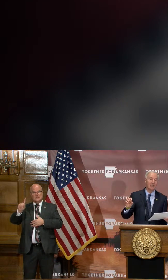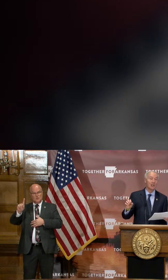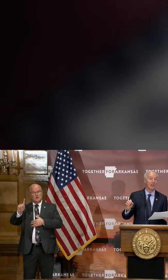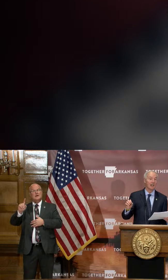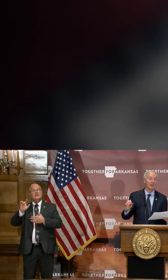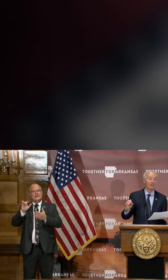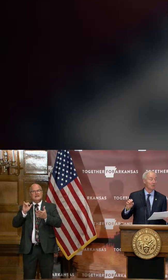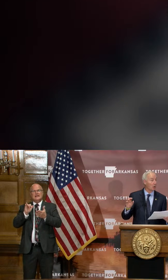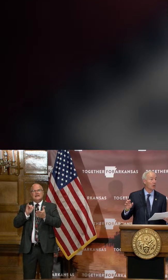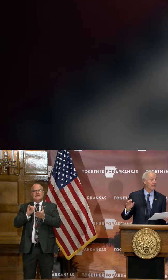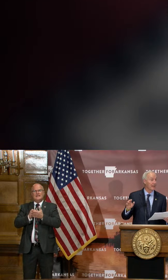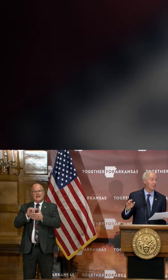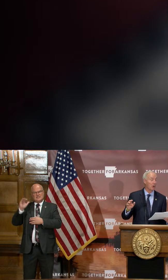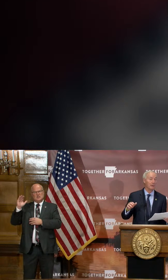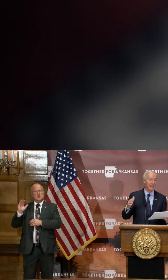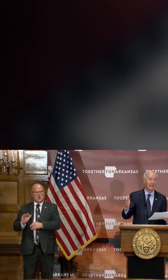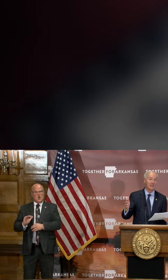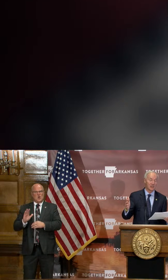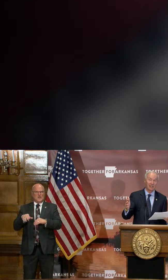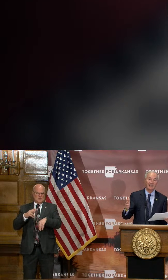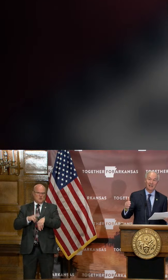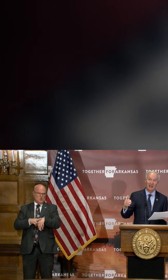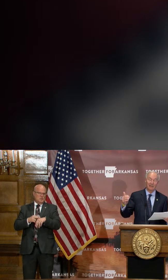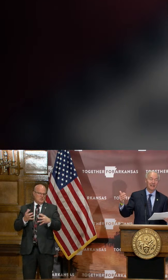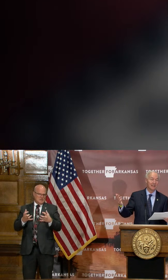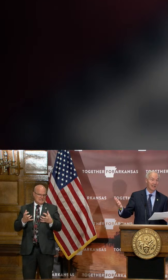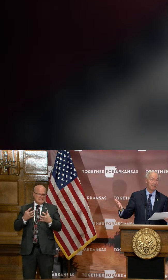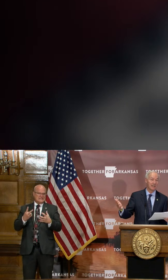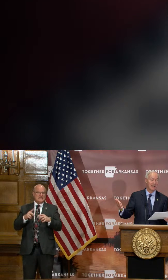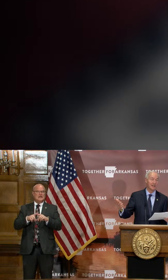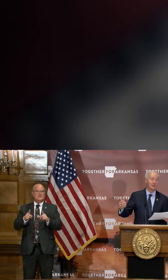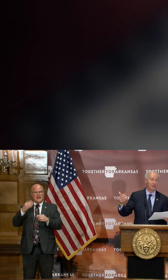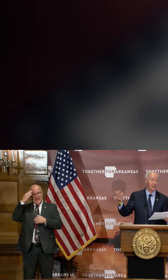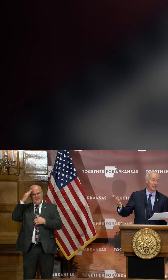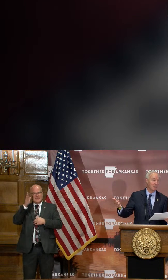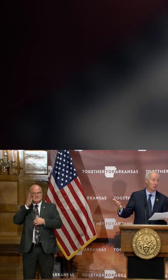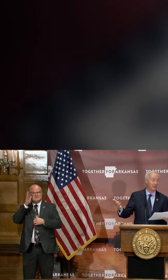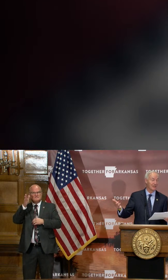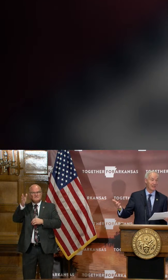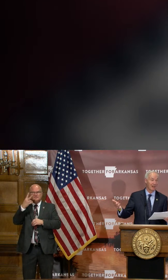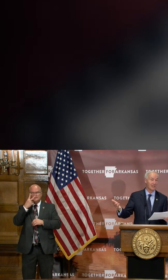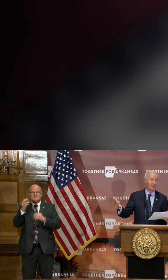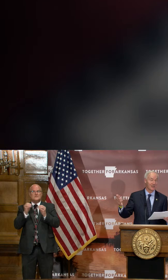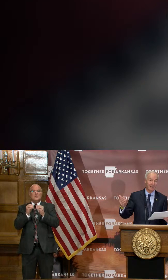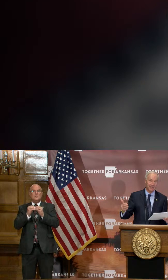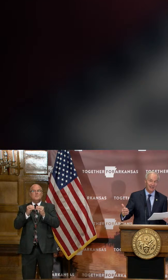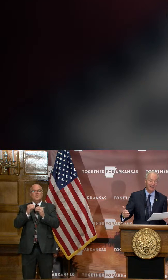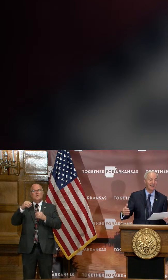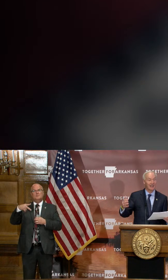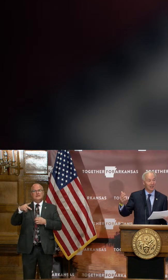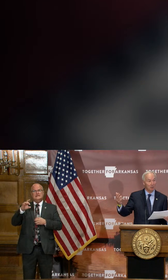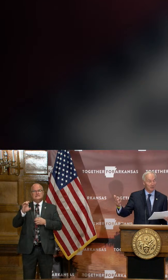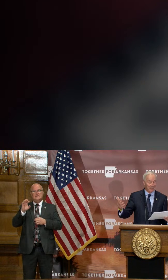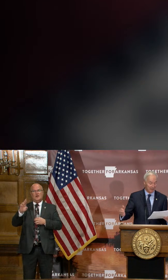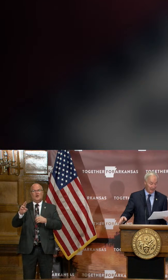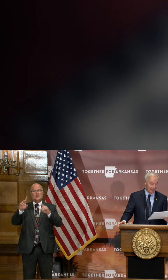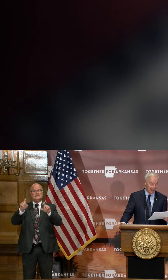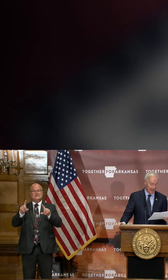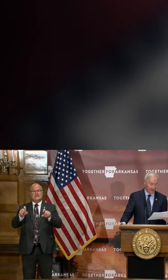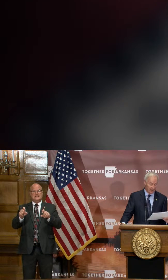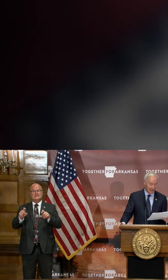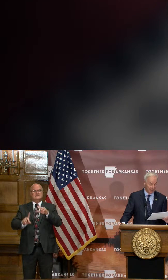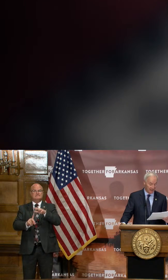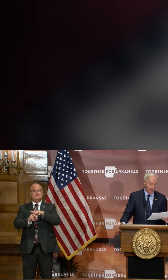is lower than what we like to see it. And I think in the coming days, you're going to see more PCR tests coming in, which